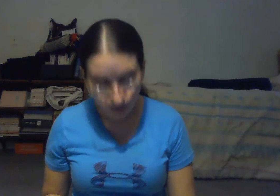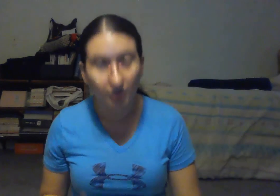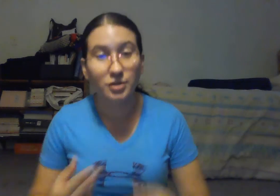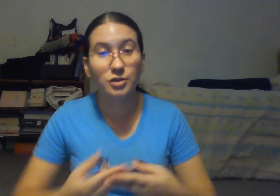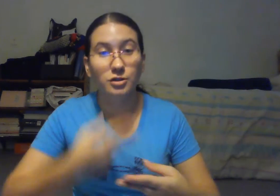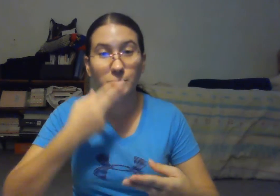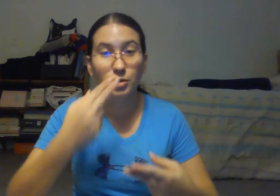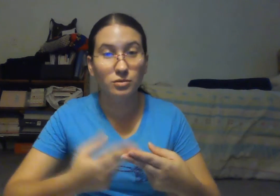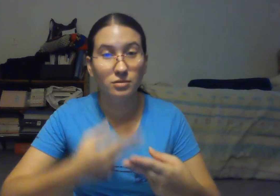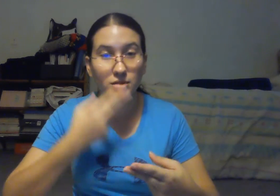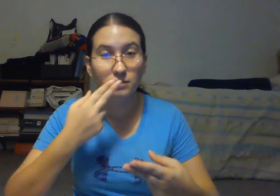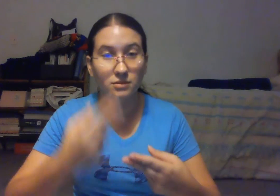A spoon.